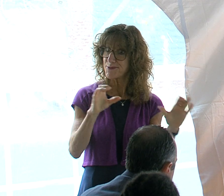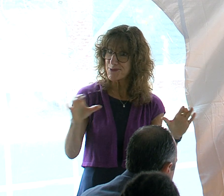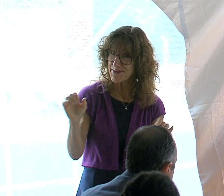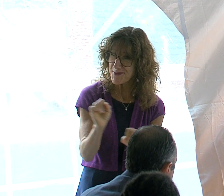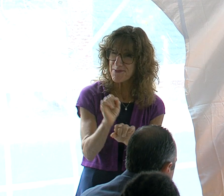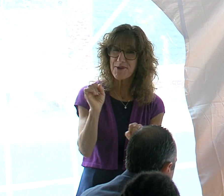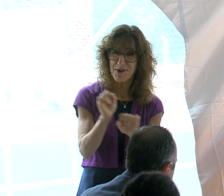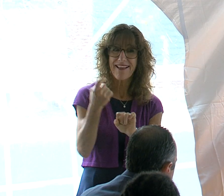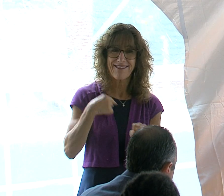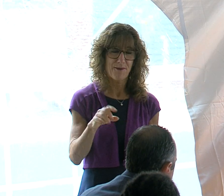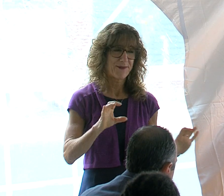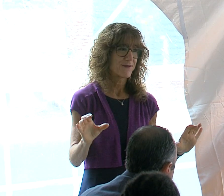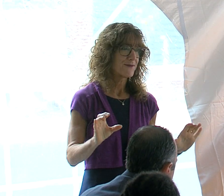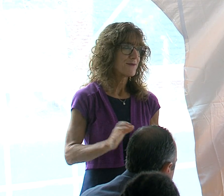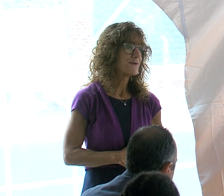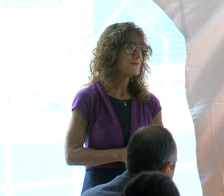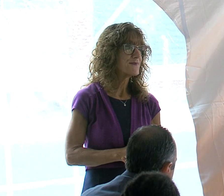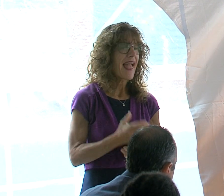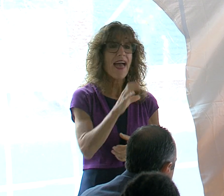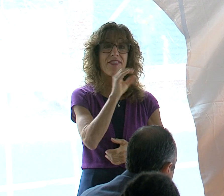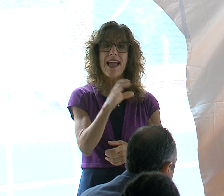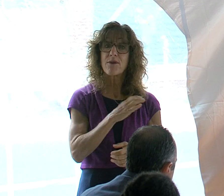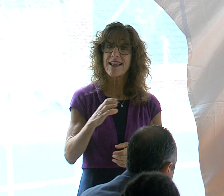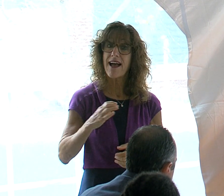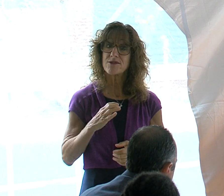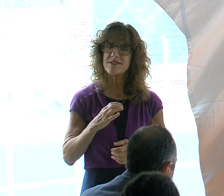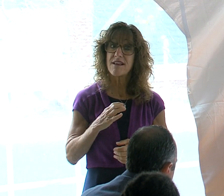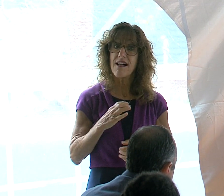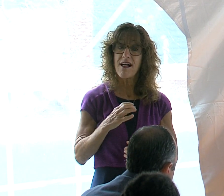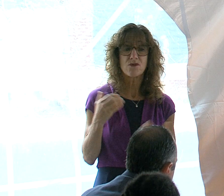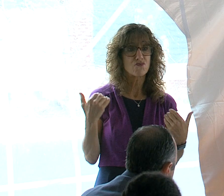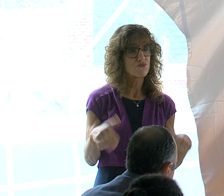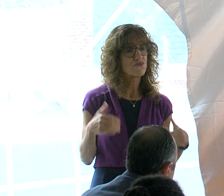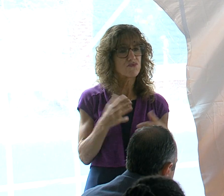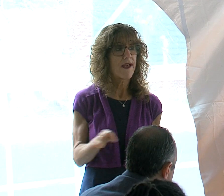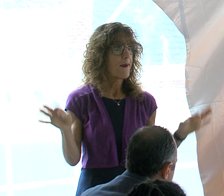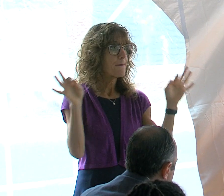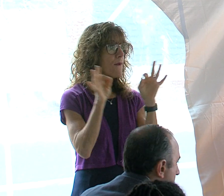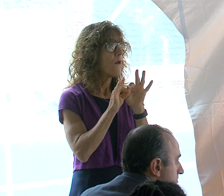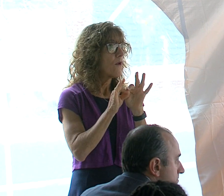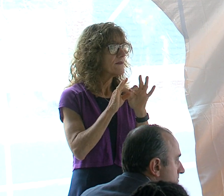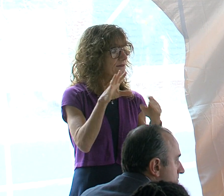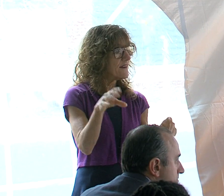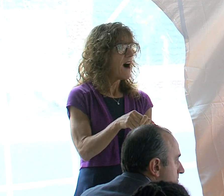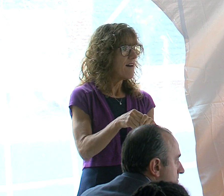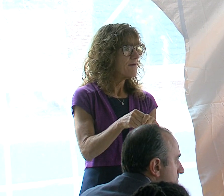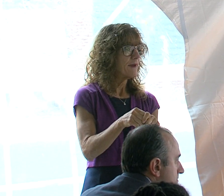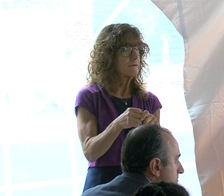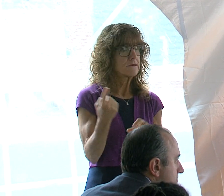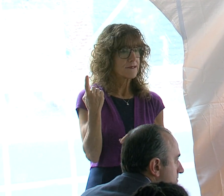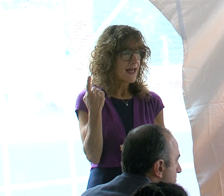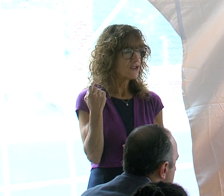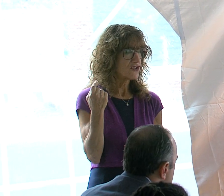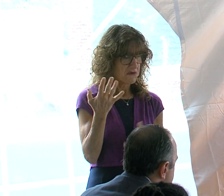work that we do. And the county council took an important step last